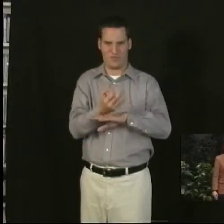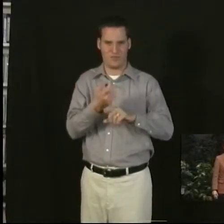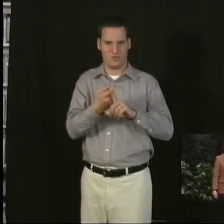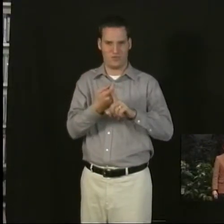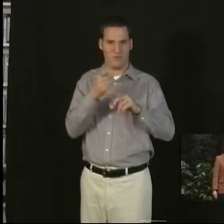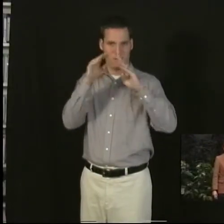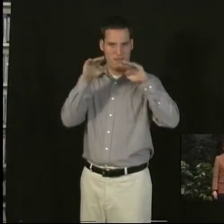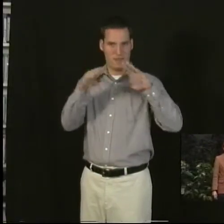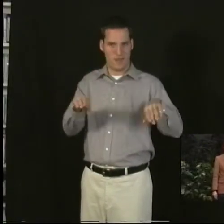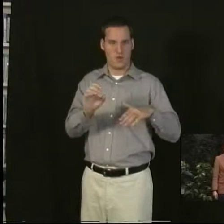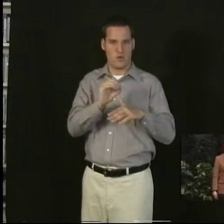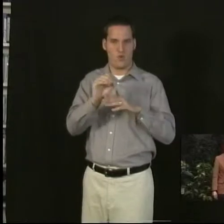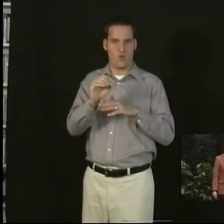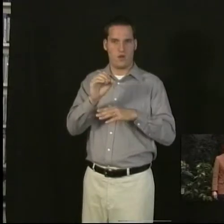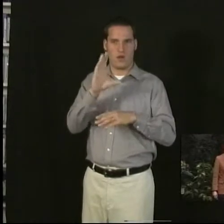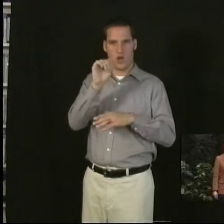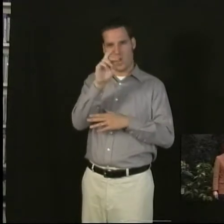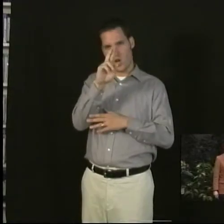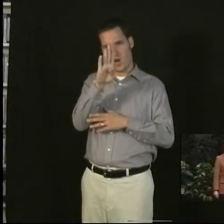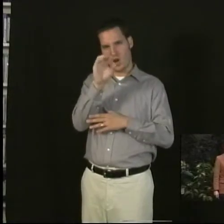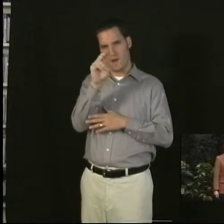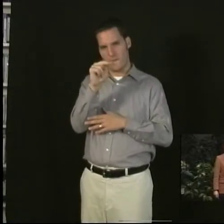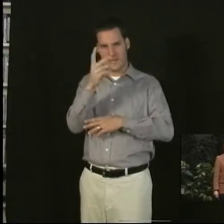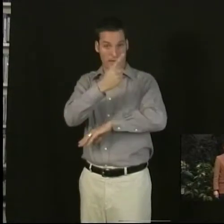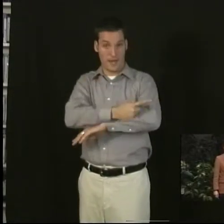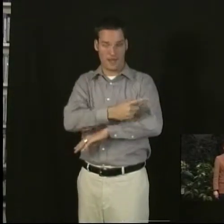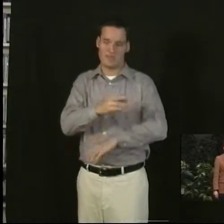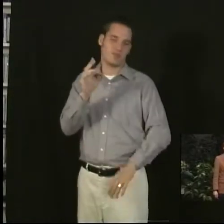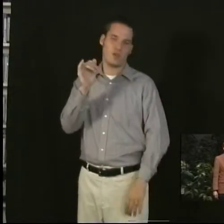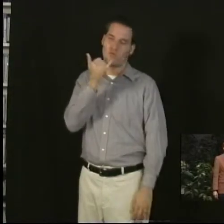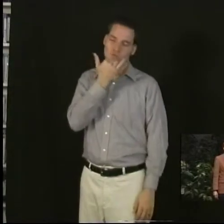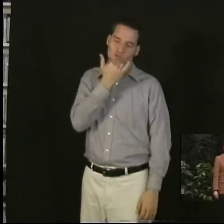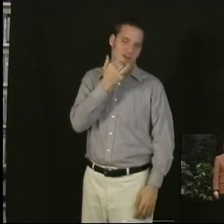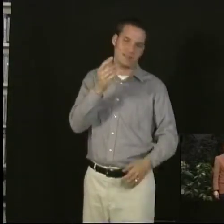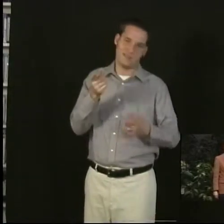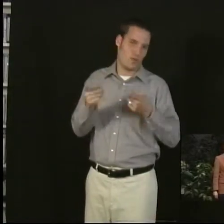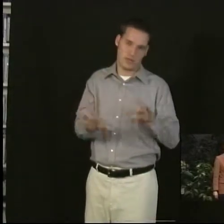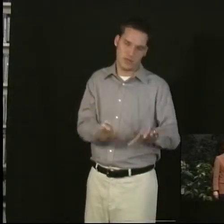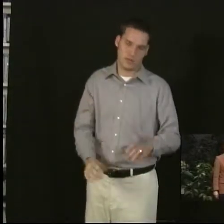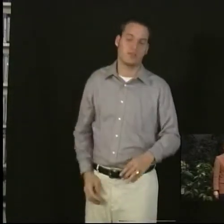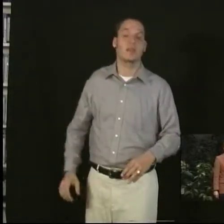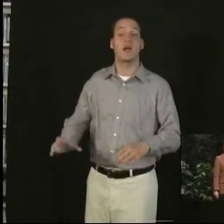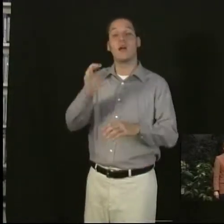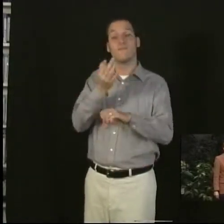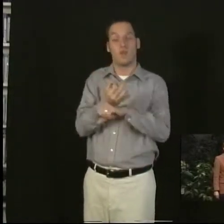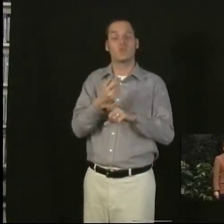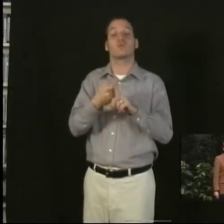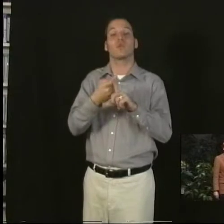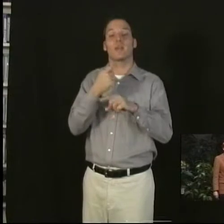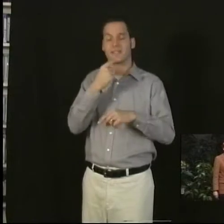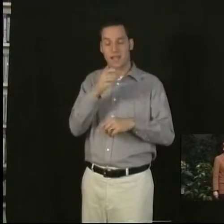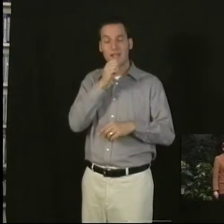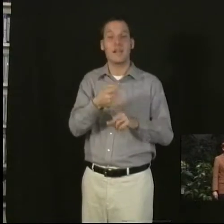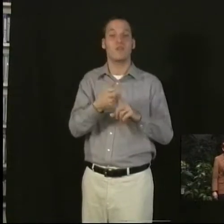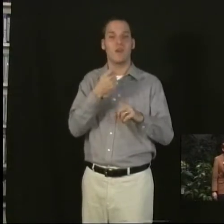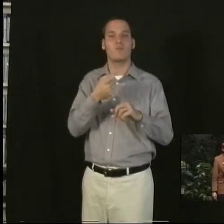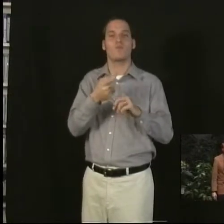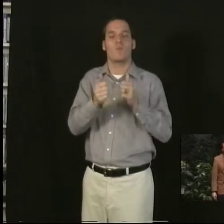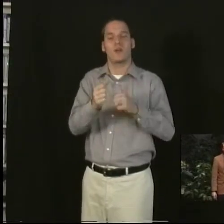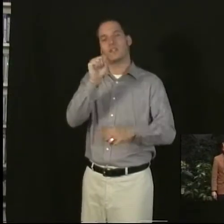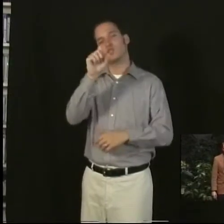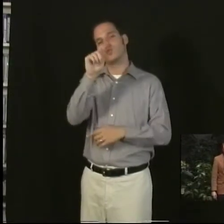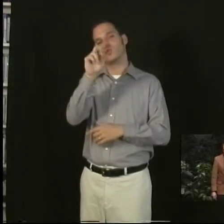other ones, they're wrong. That's not how it's done. Fossils are dated by which strata they come from. Strata are dated by which fossils they